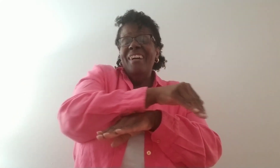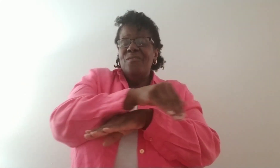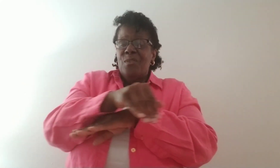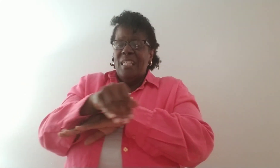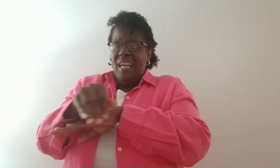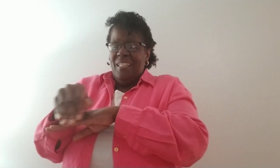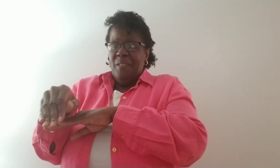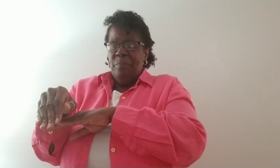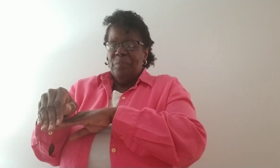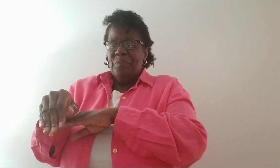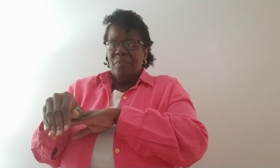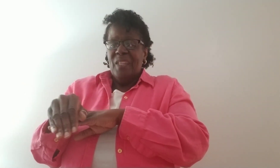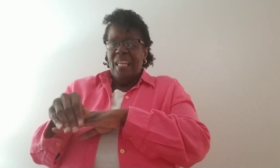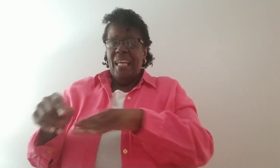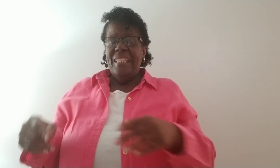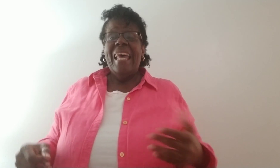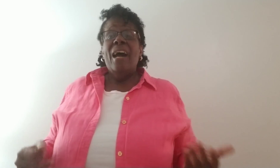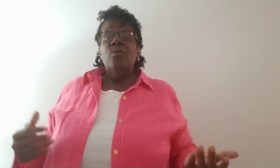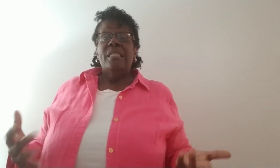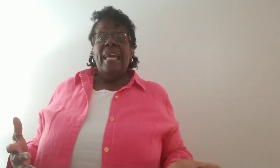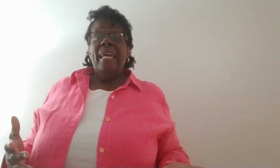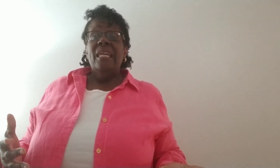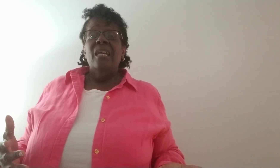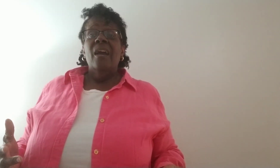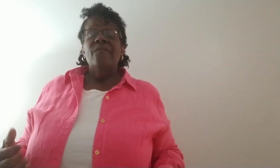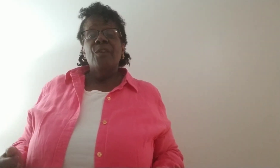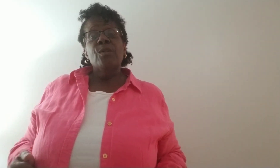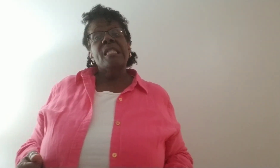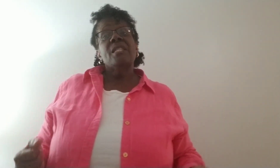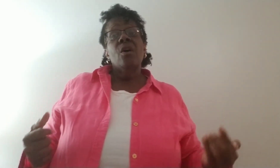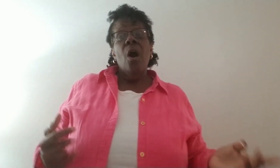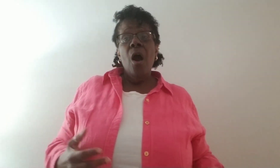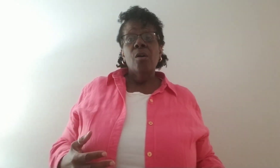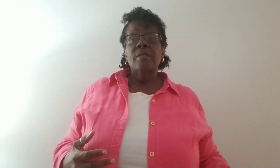every night, now day versus all day,